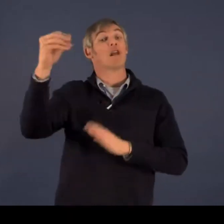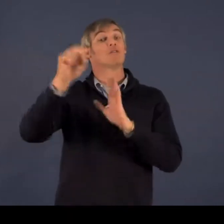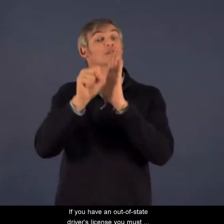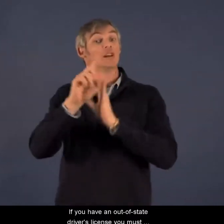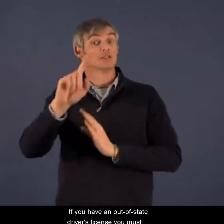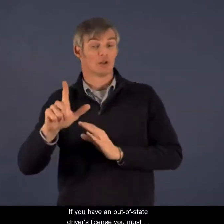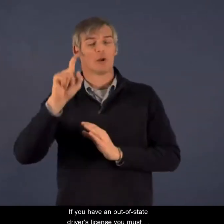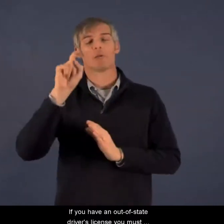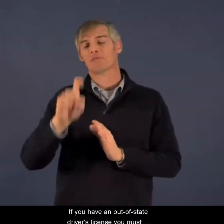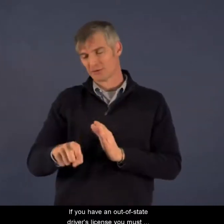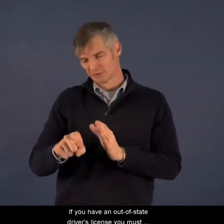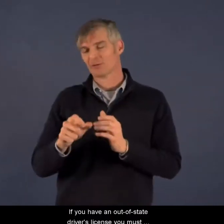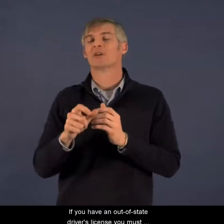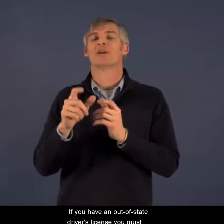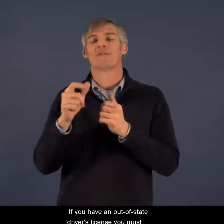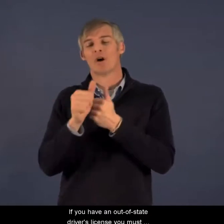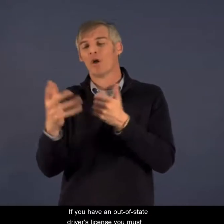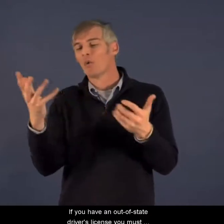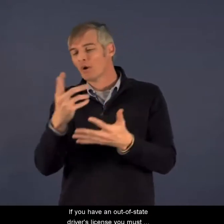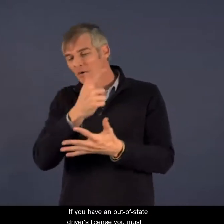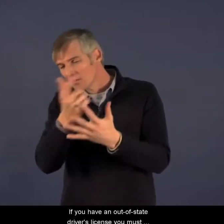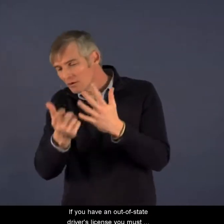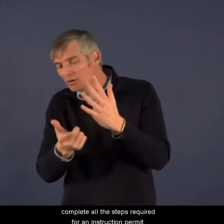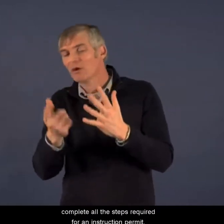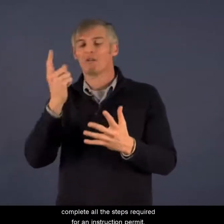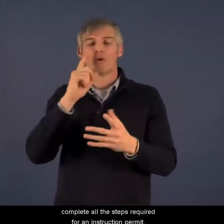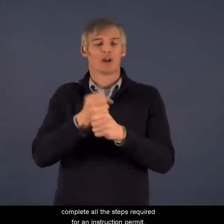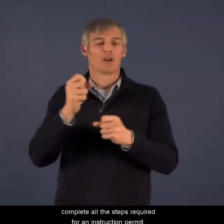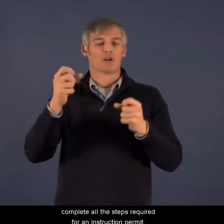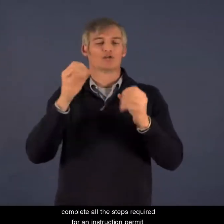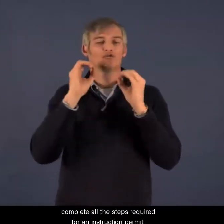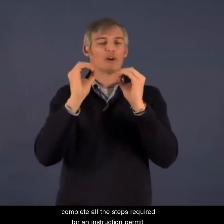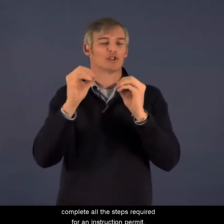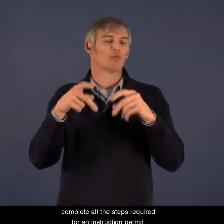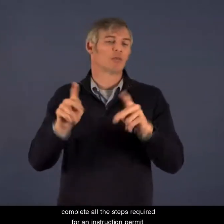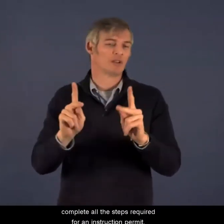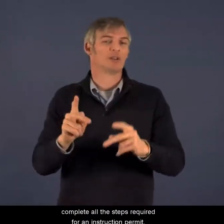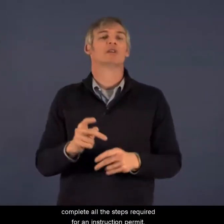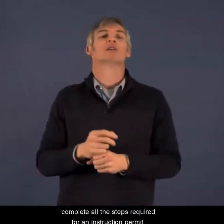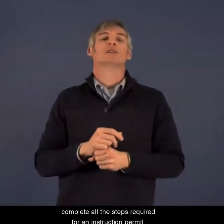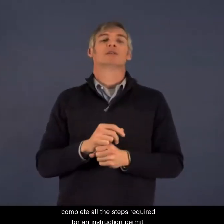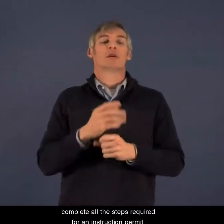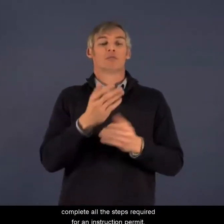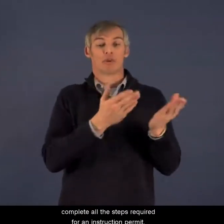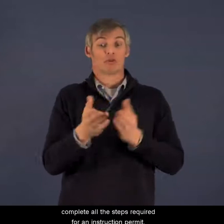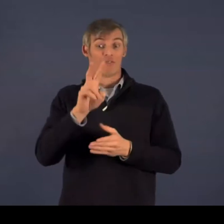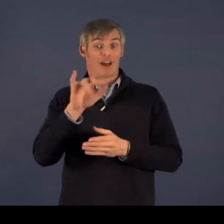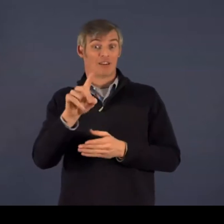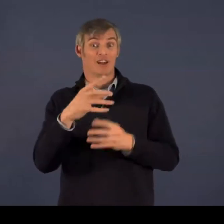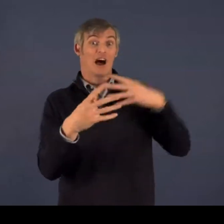If you have an out-of-state driver's license, you must complete all the steps required for an instruction permit. Bring